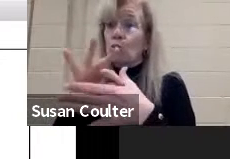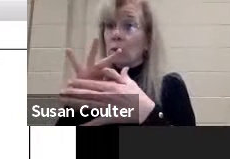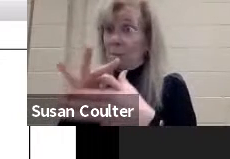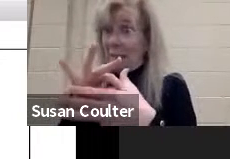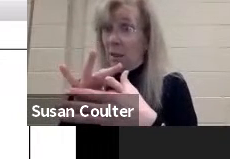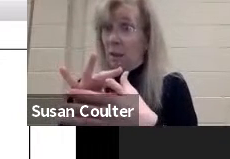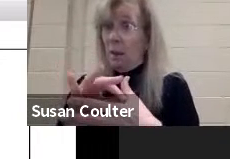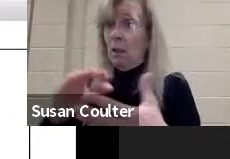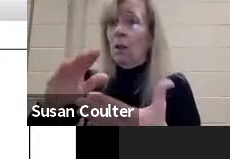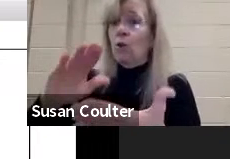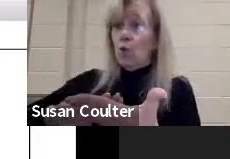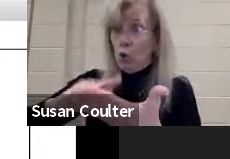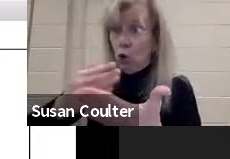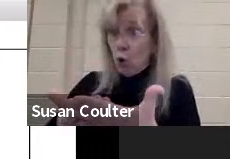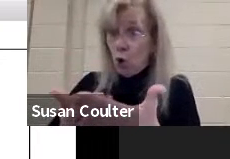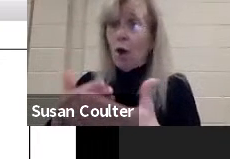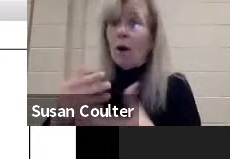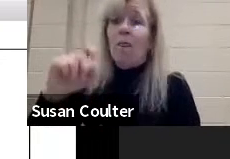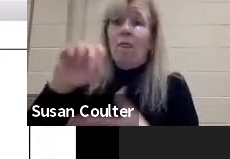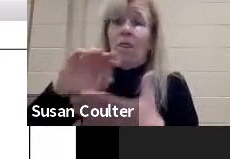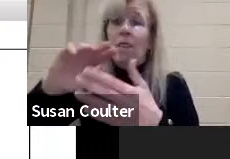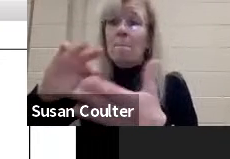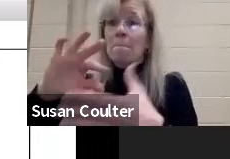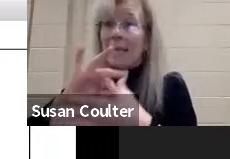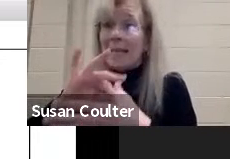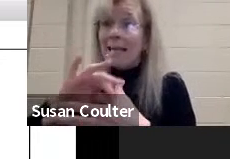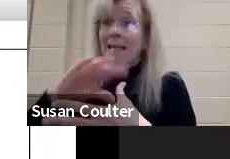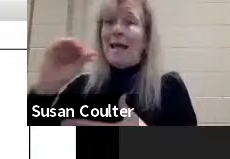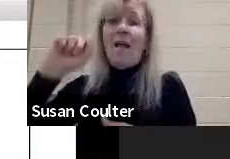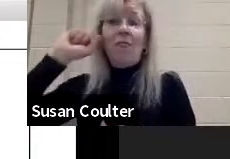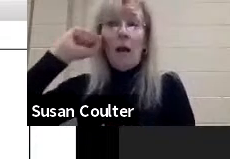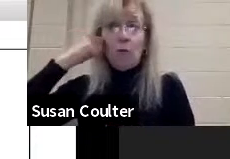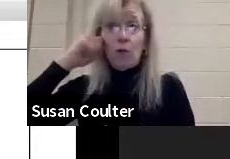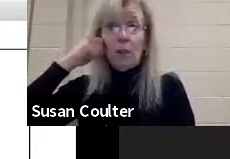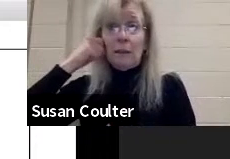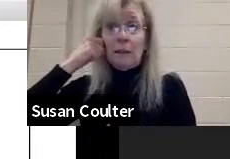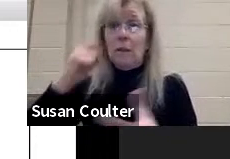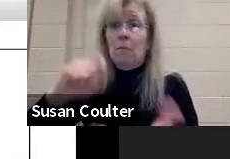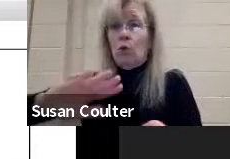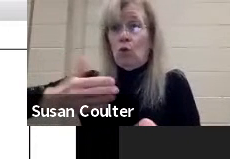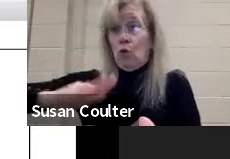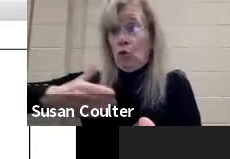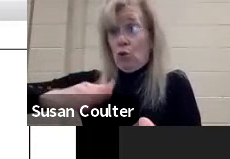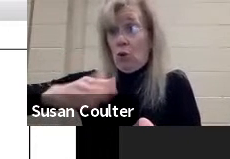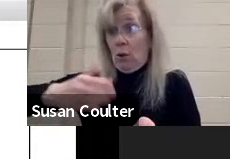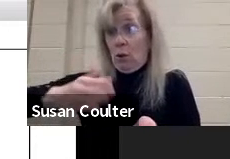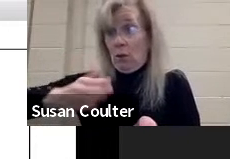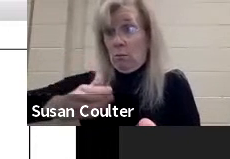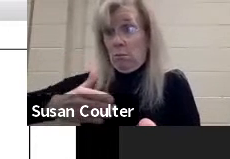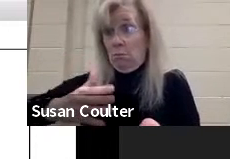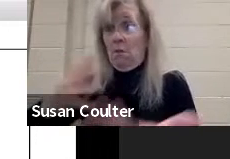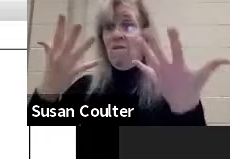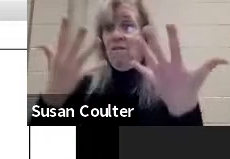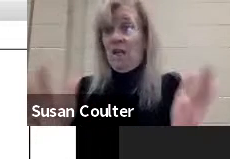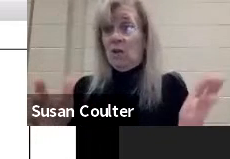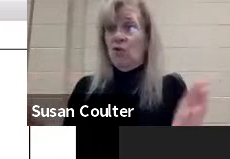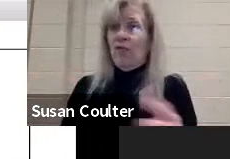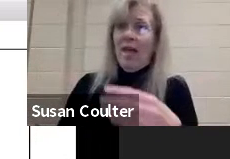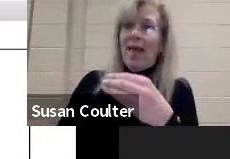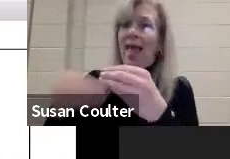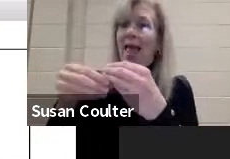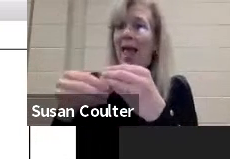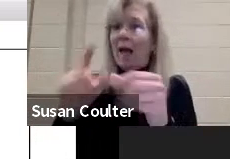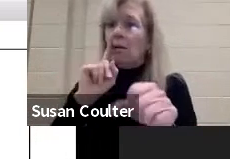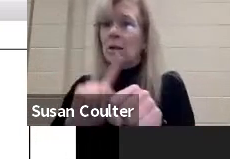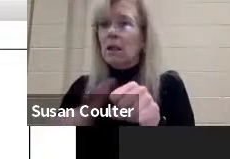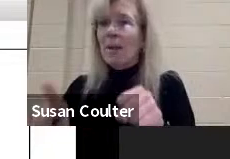you use meat, you can cook the meat and the onions good, finished,